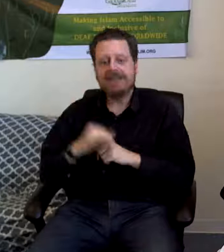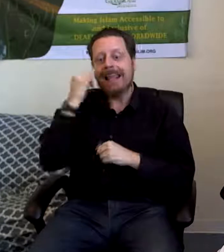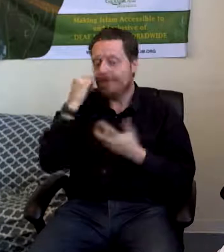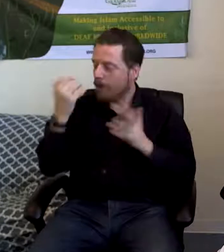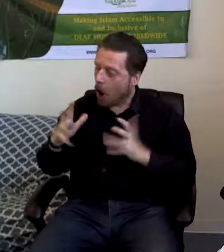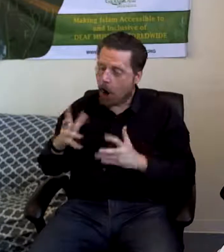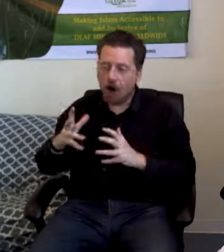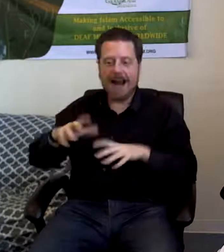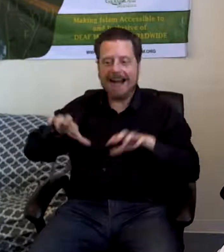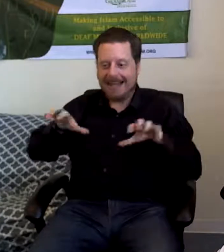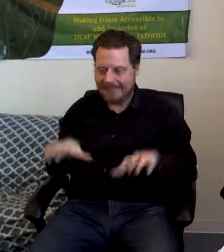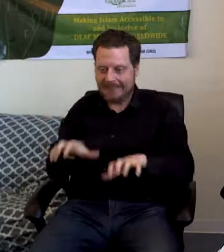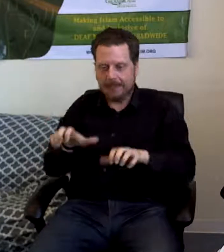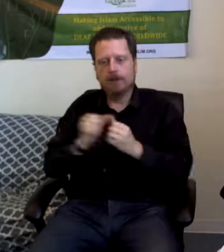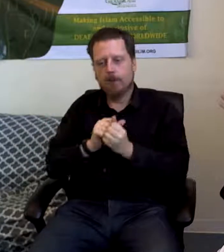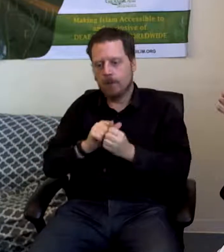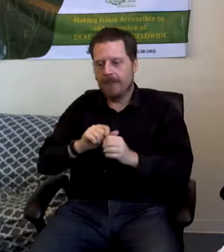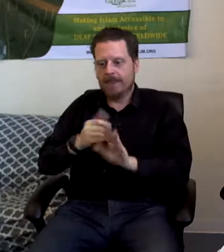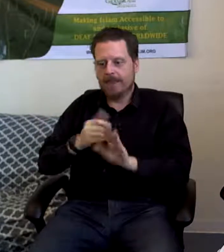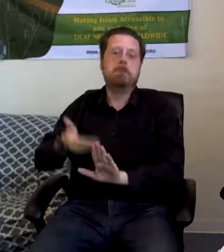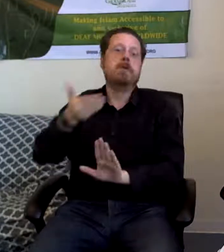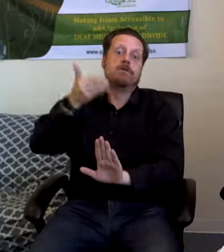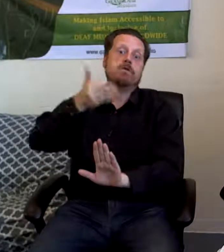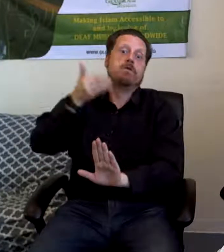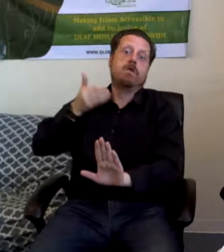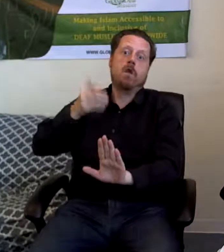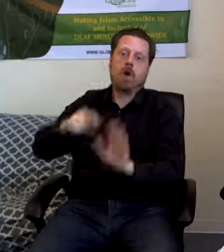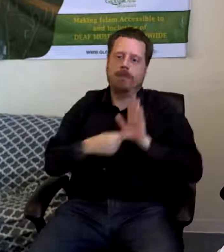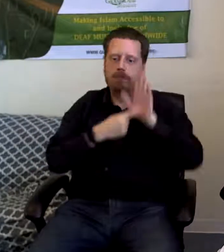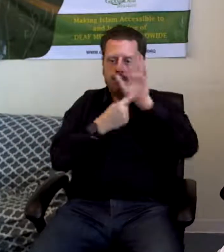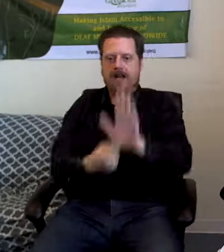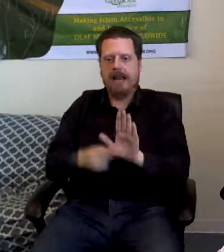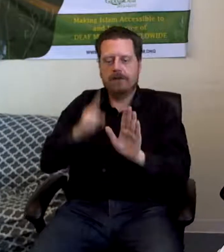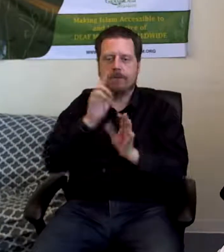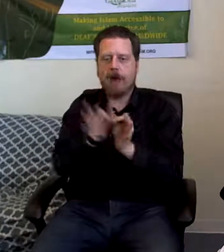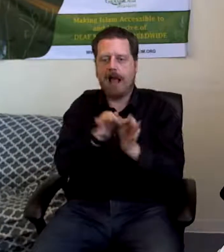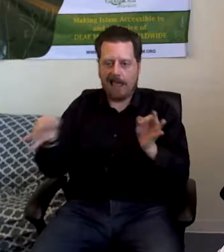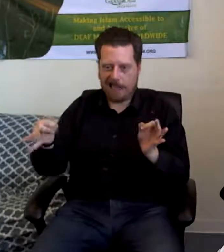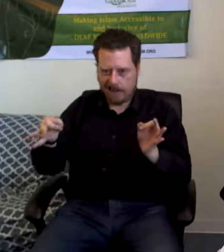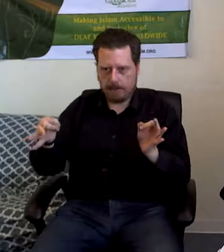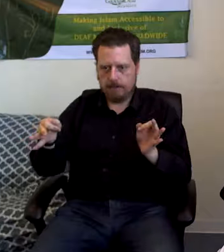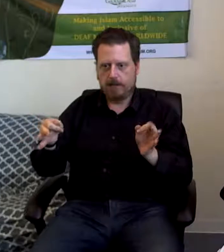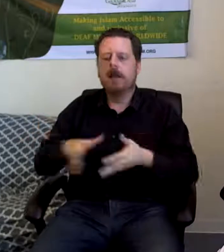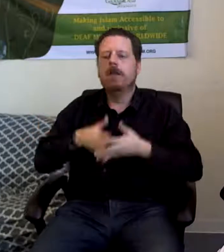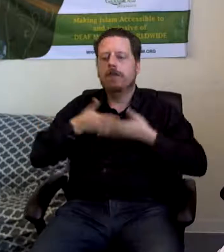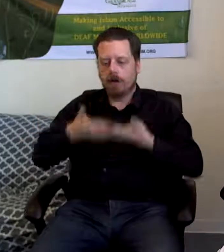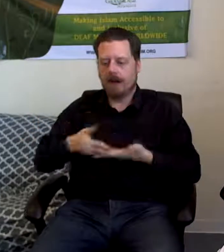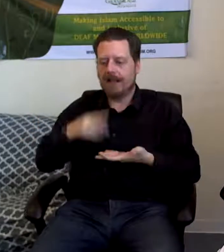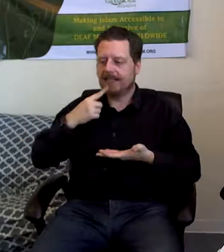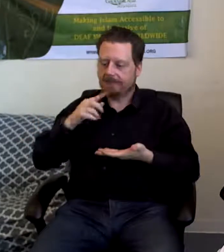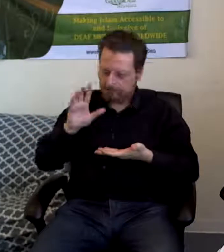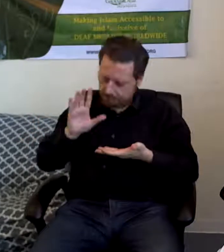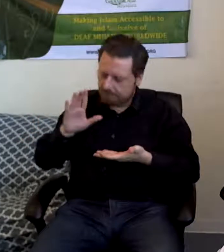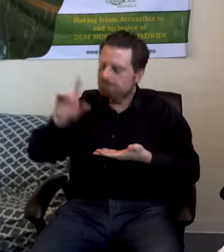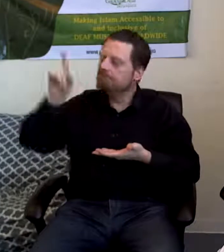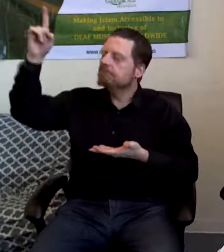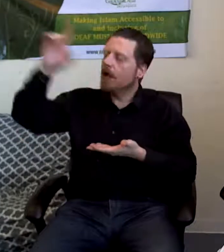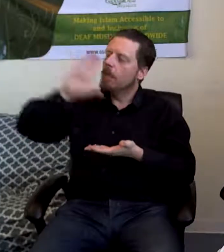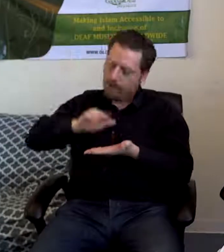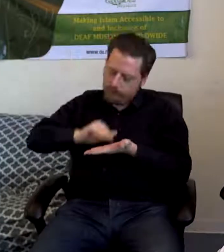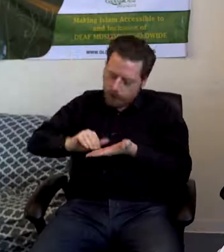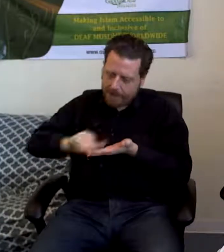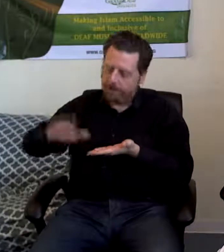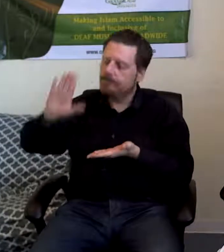done this with their slaves before the revelation of the ayah, The Quran is saying Allah is all forgiving,